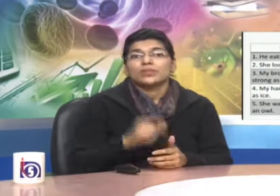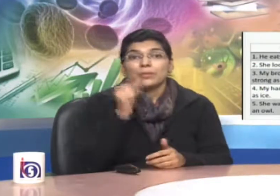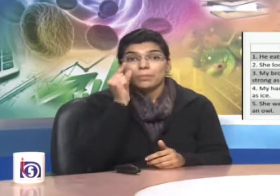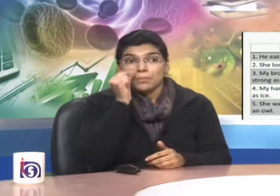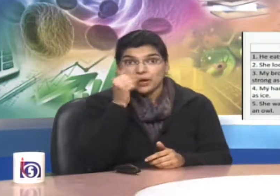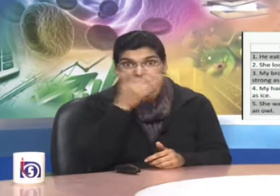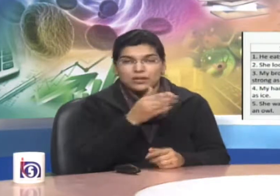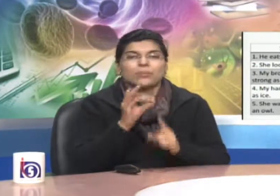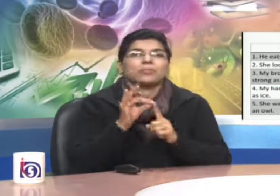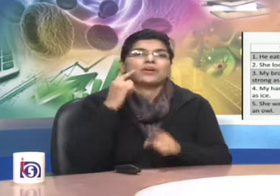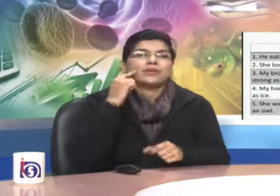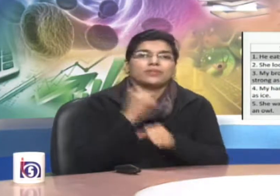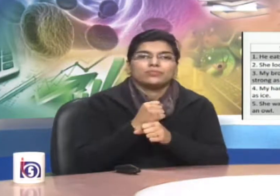Metaphor is he is a pig.